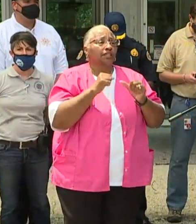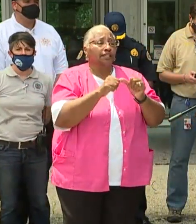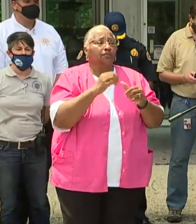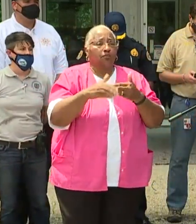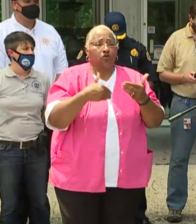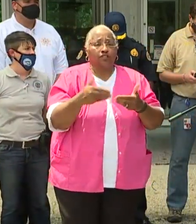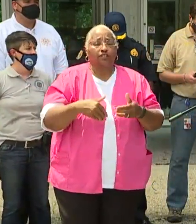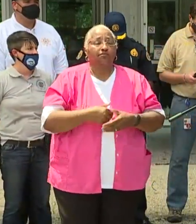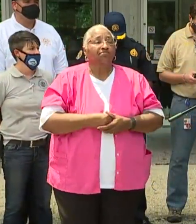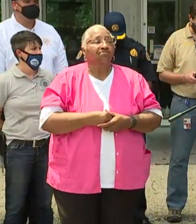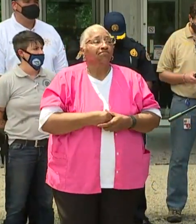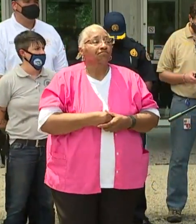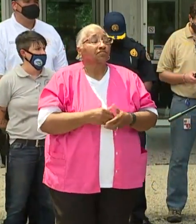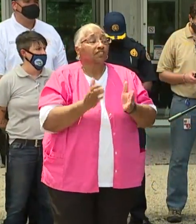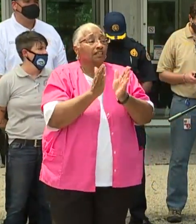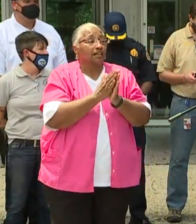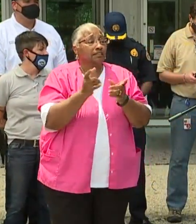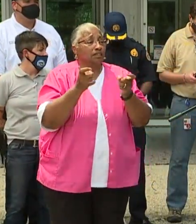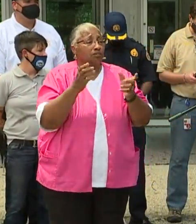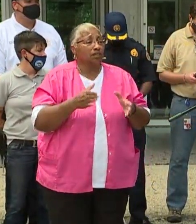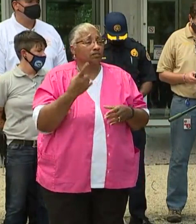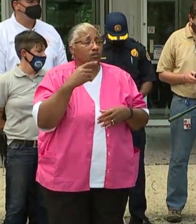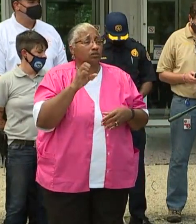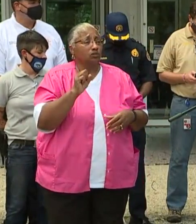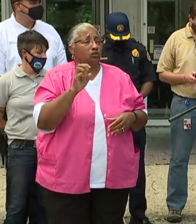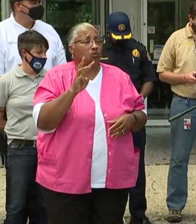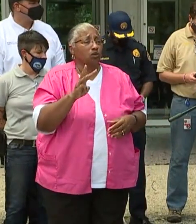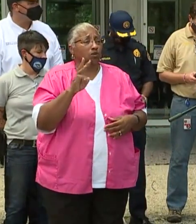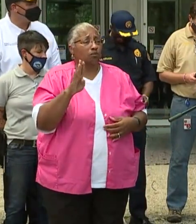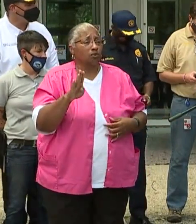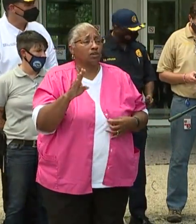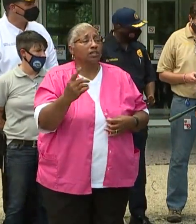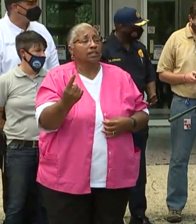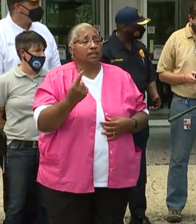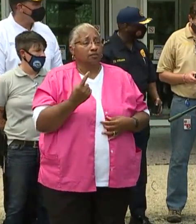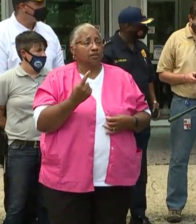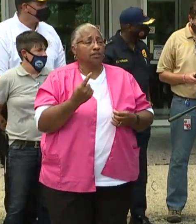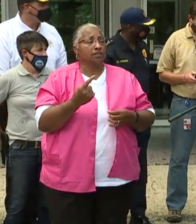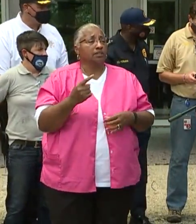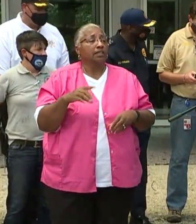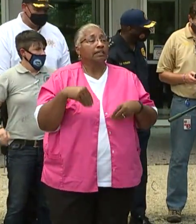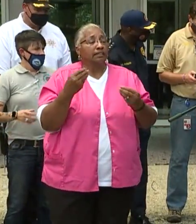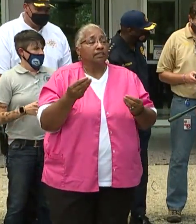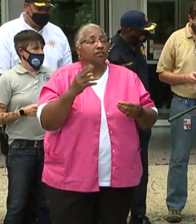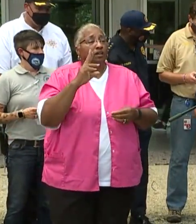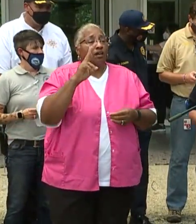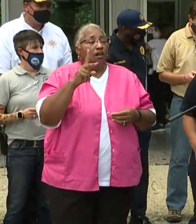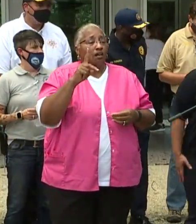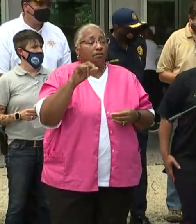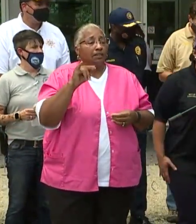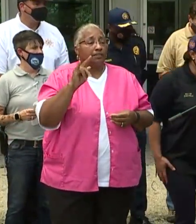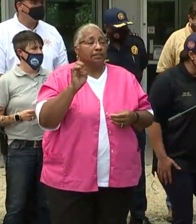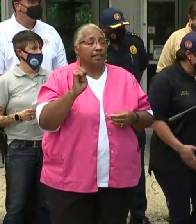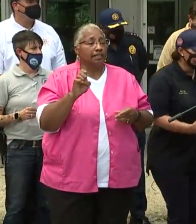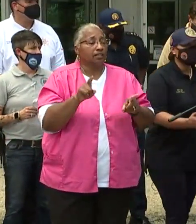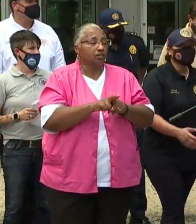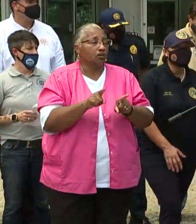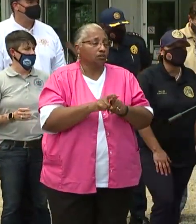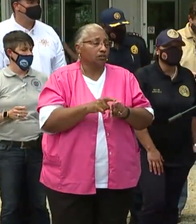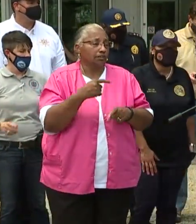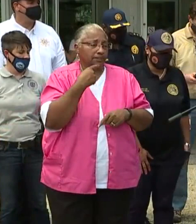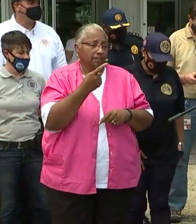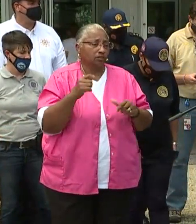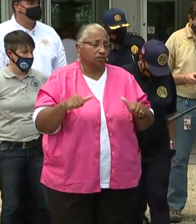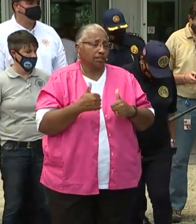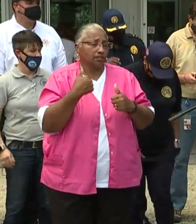moving. I'm going to ask our Director of the Sewage and Water Board, Gaston Corbin, to come forward. He'll give you an update and also reveal challenges that we